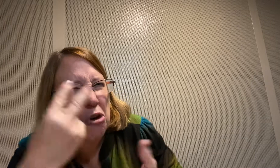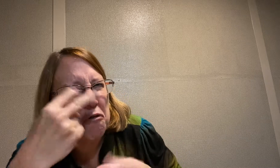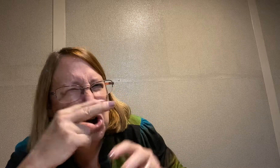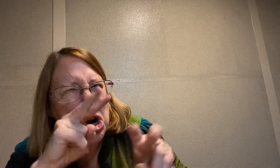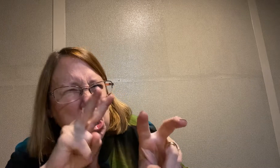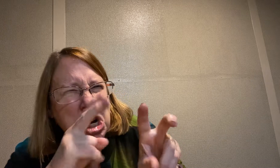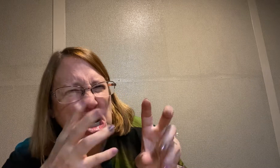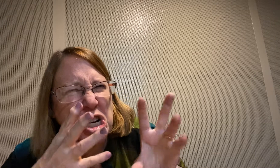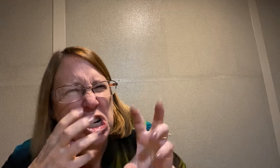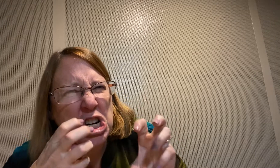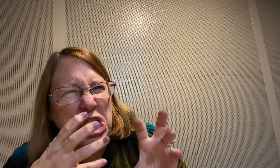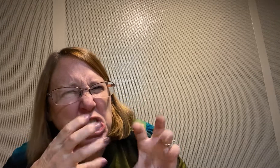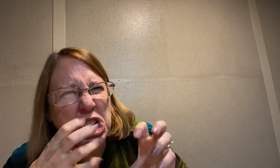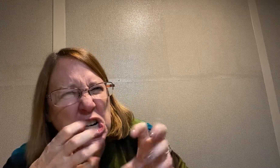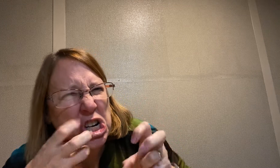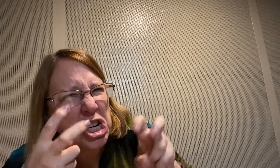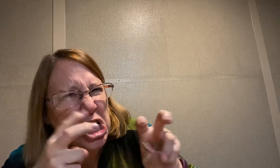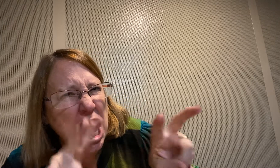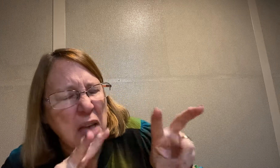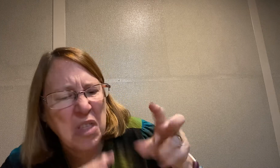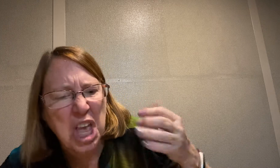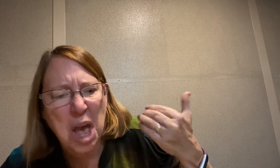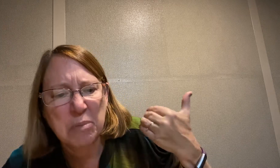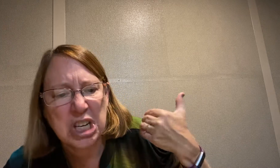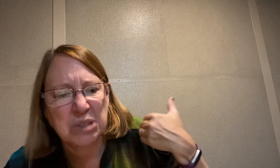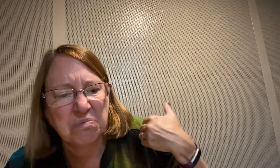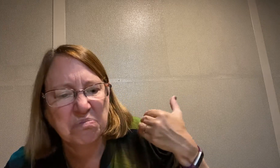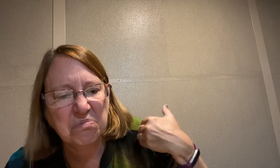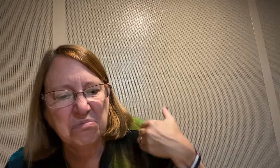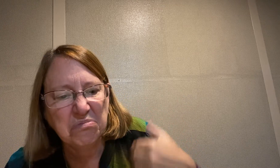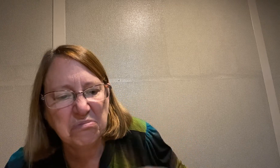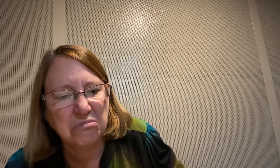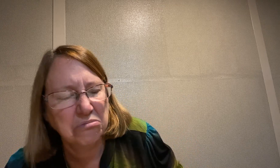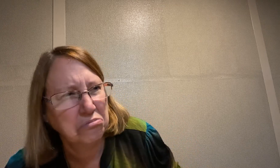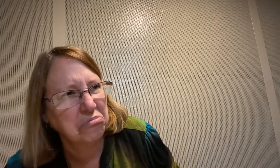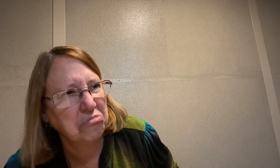Silver looked at the captain.